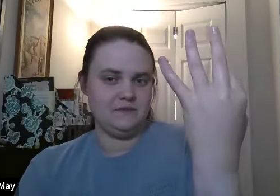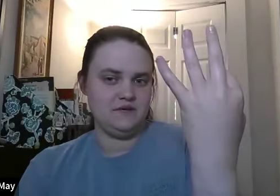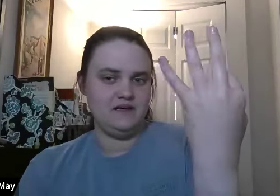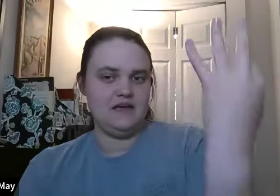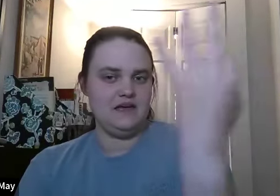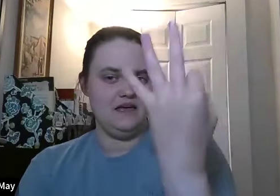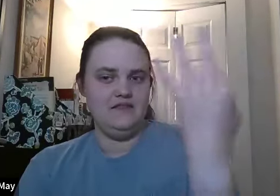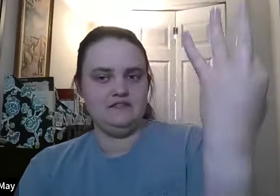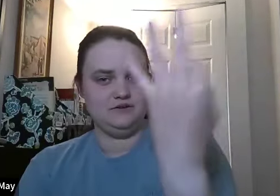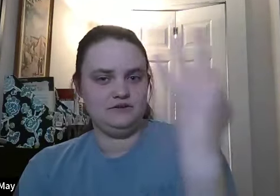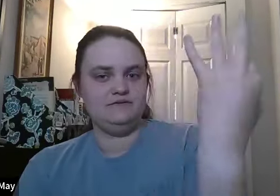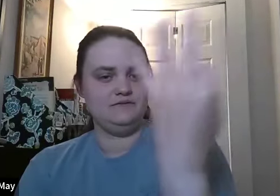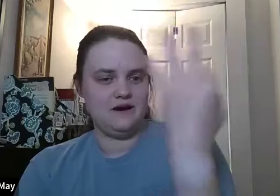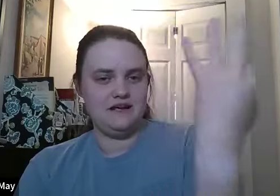Flip it and then circle. Friday.